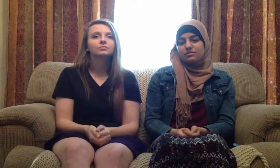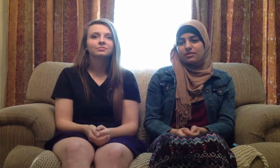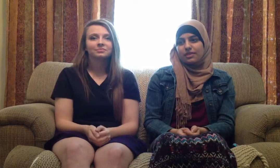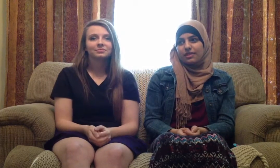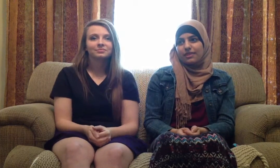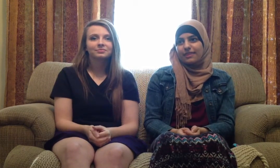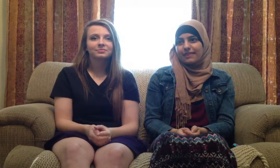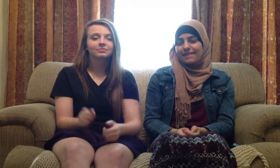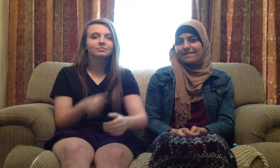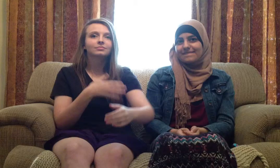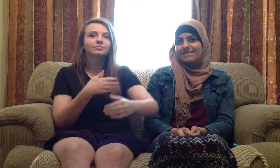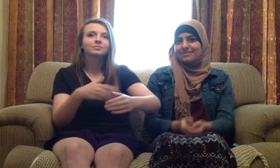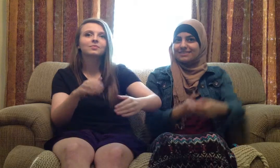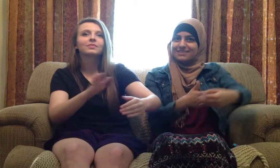All these empty rooms